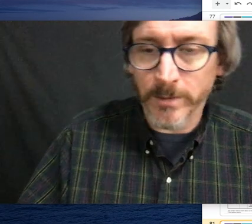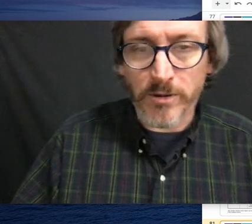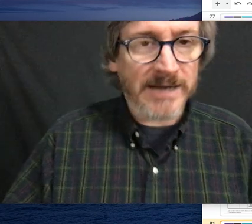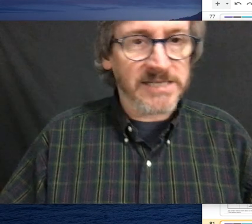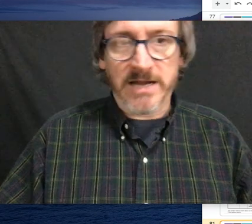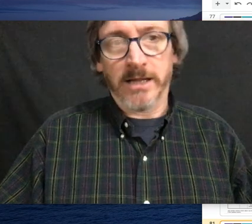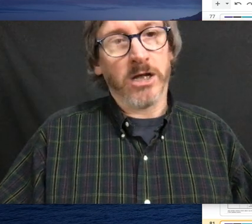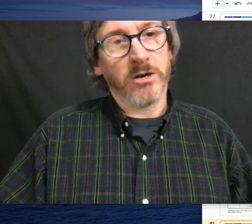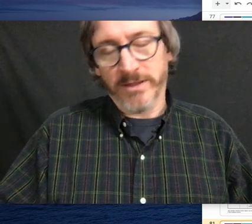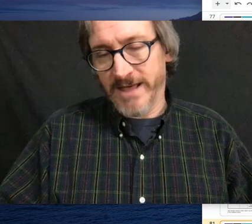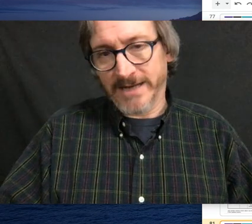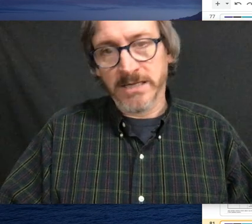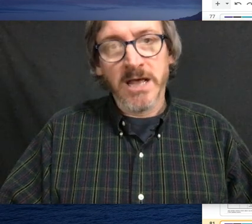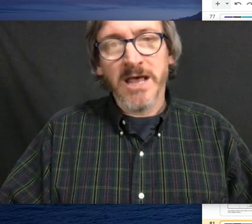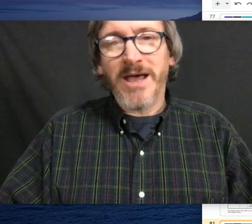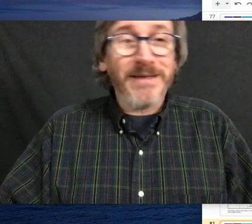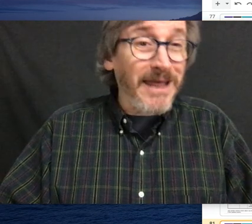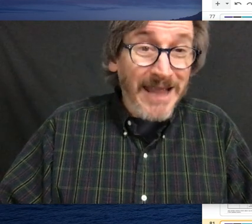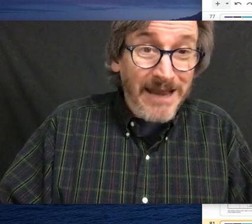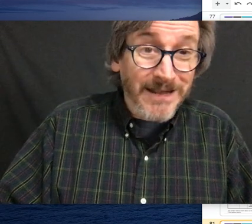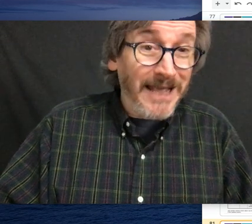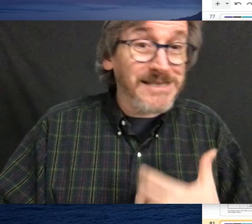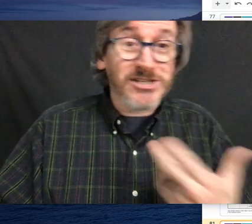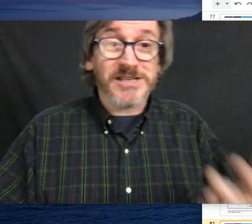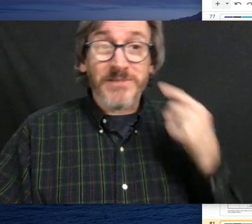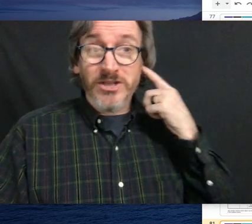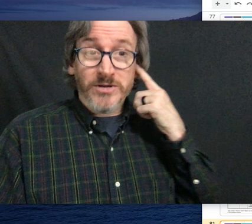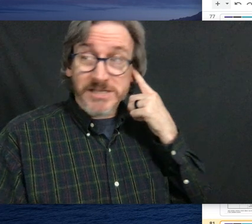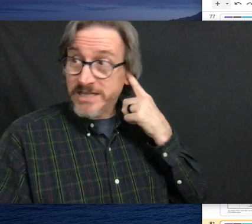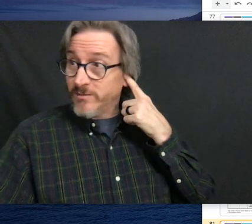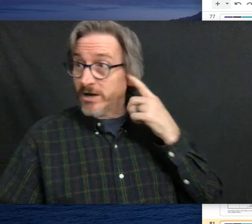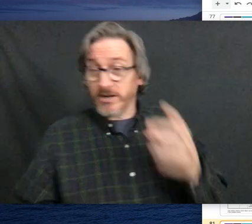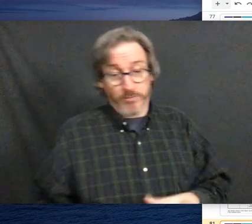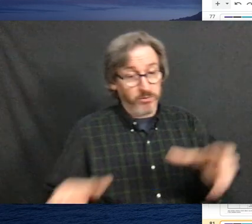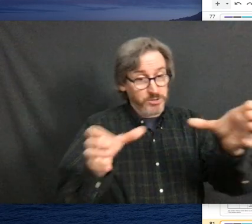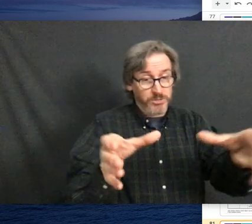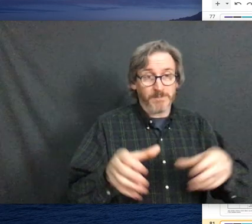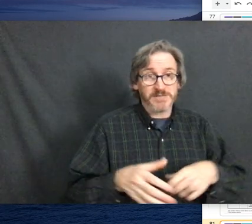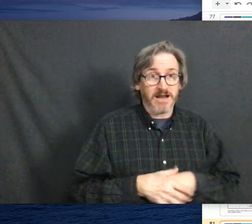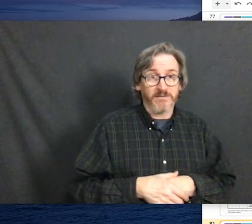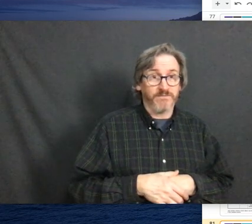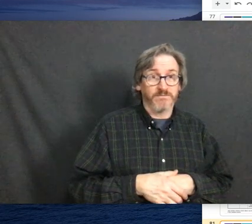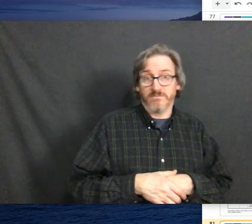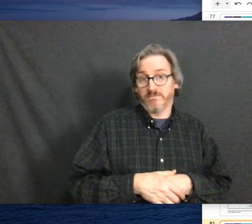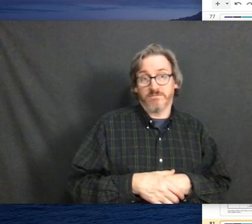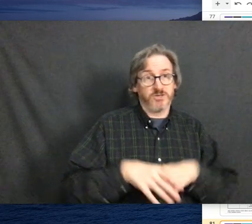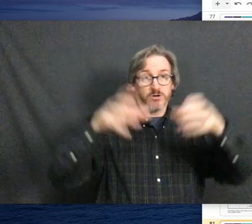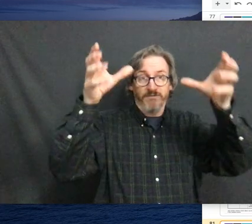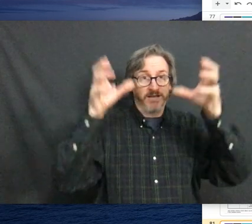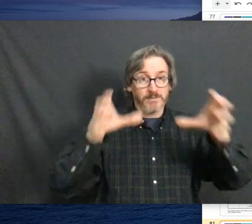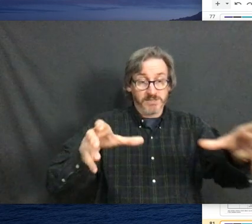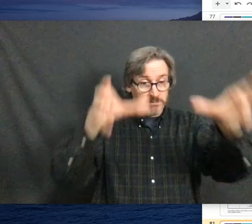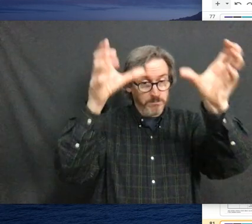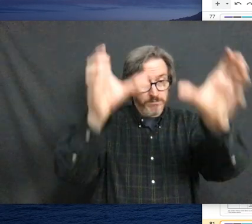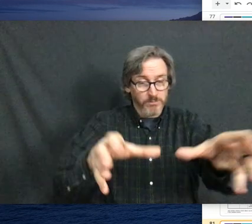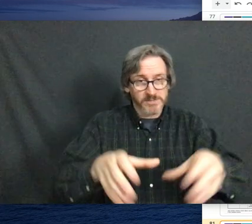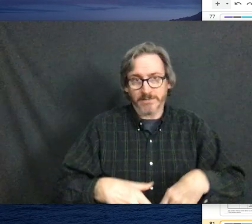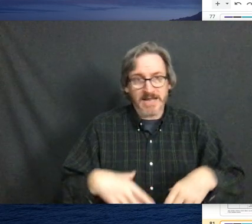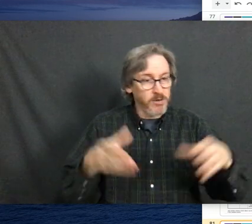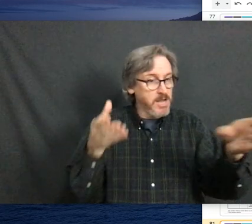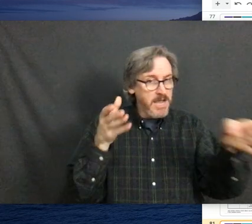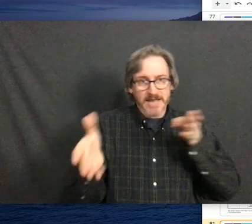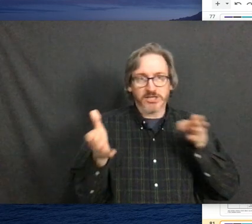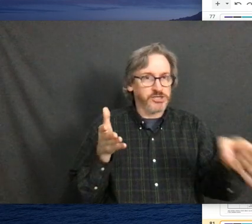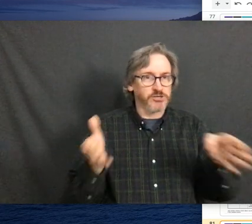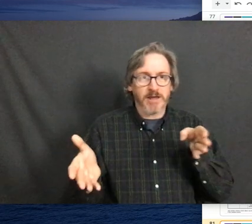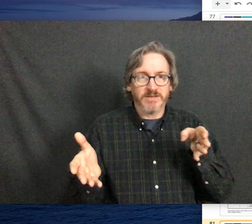we would practice dialogue with that. And again, it's just something you can see where you pull 2 cups out of 2 coffee cups, boom, set them